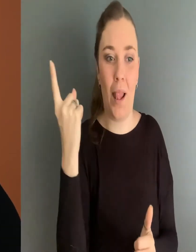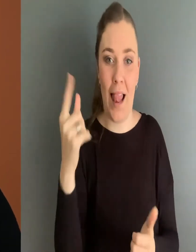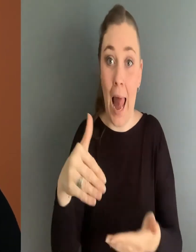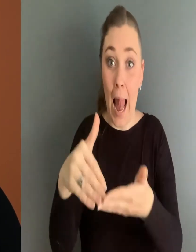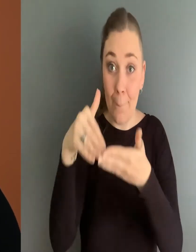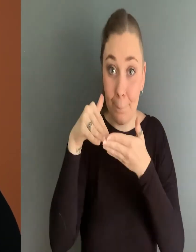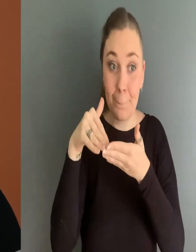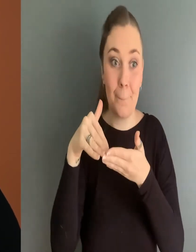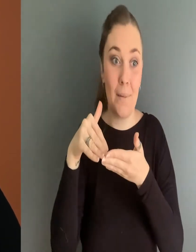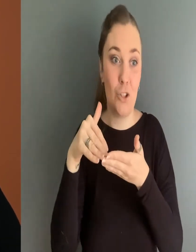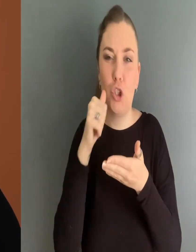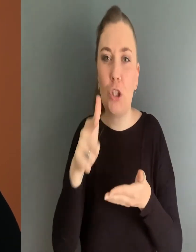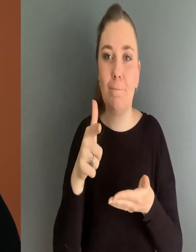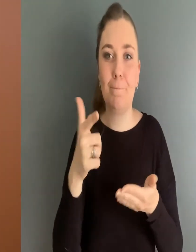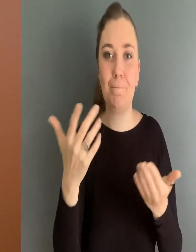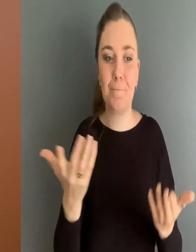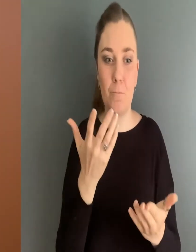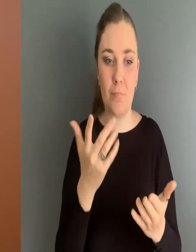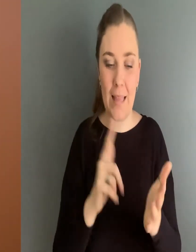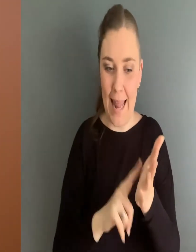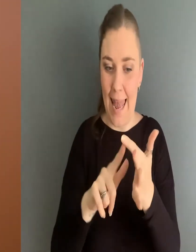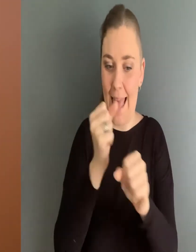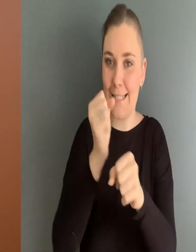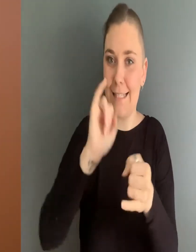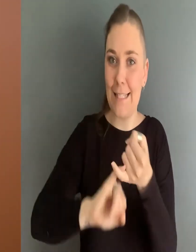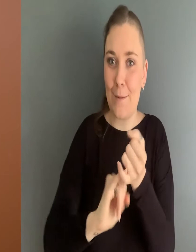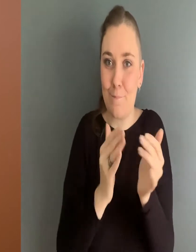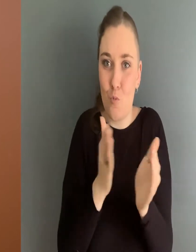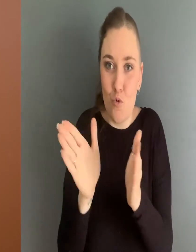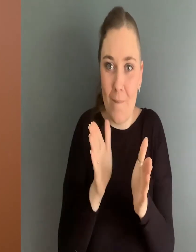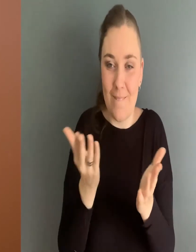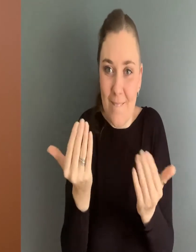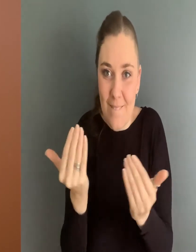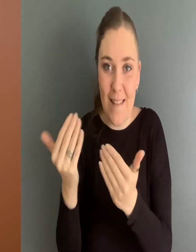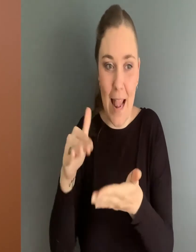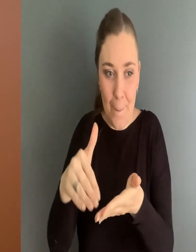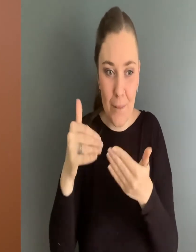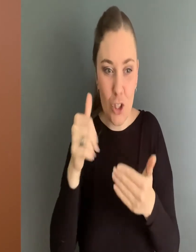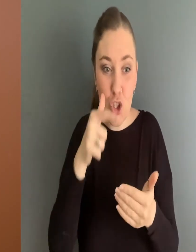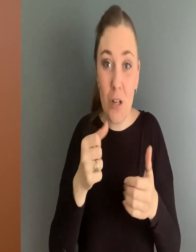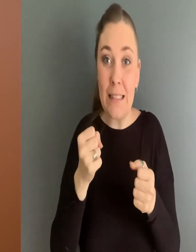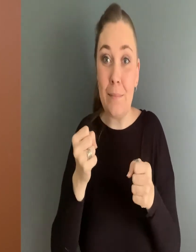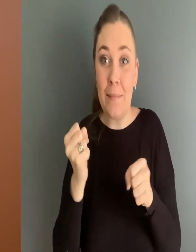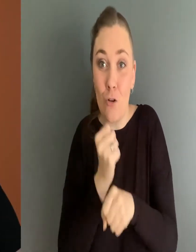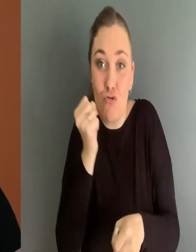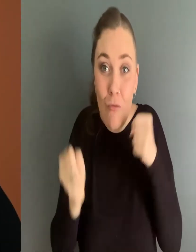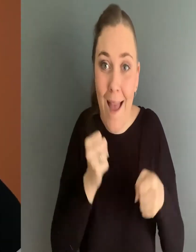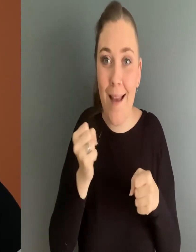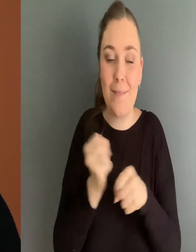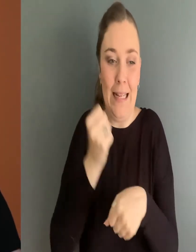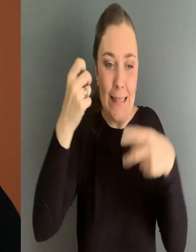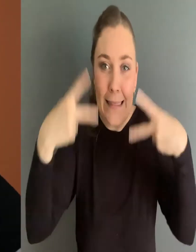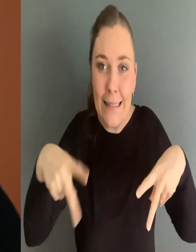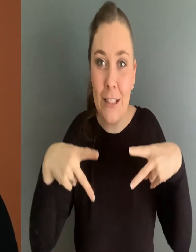help me get my legs moving and get them running and